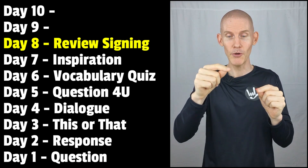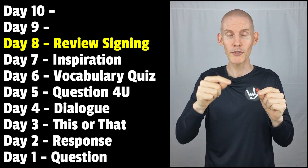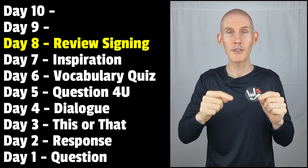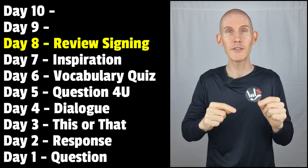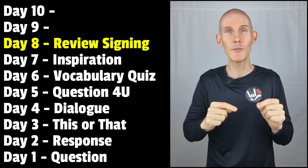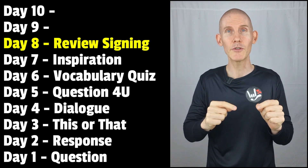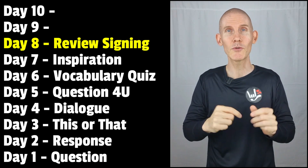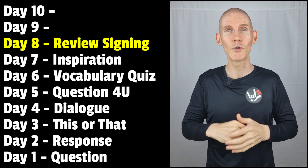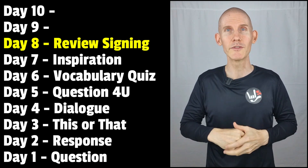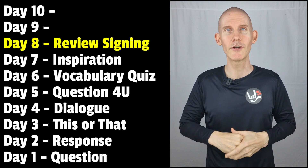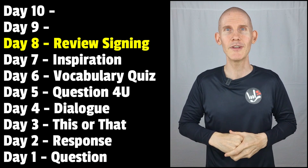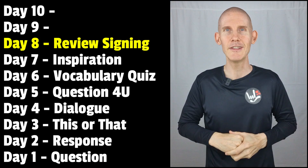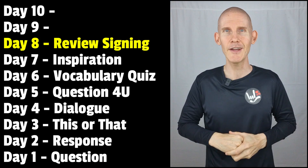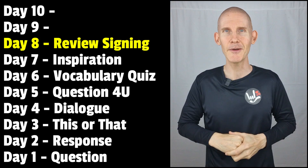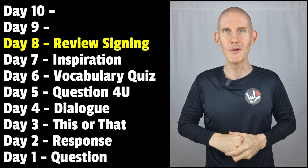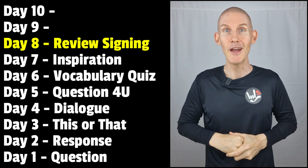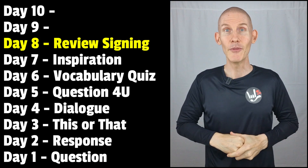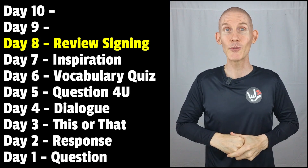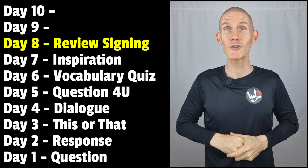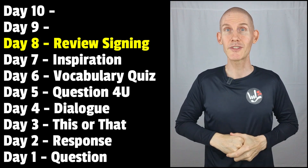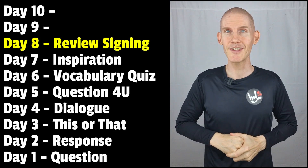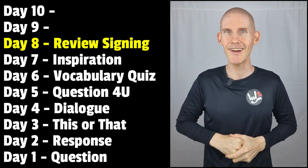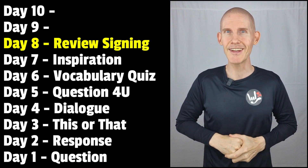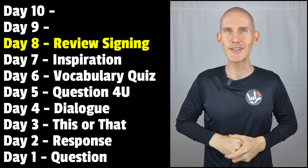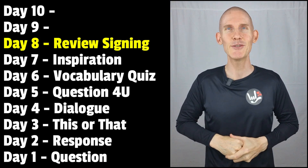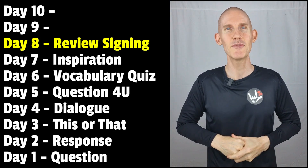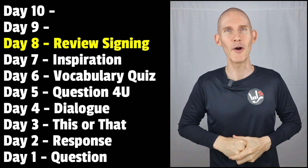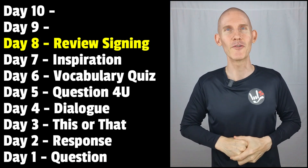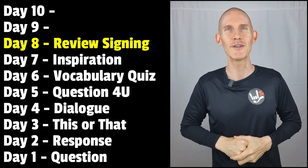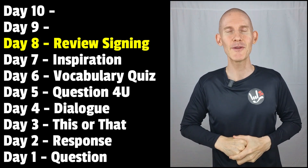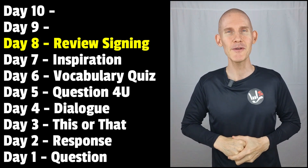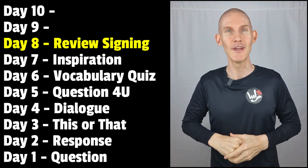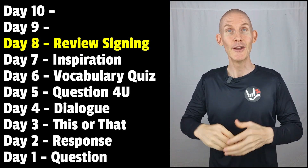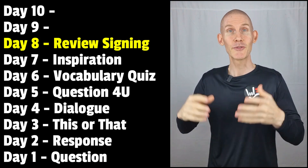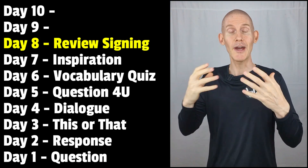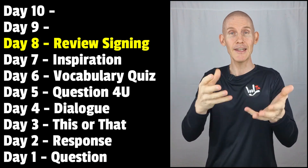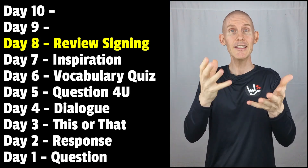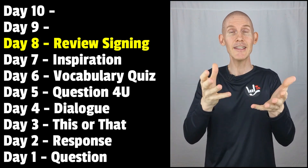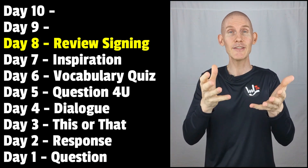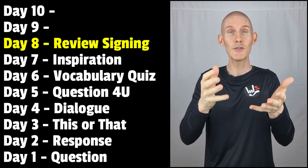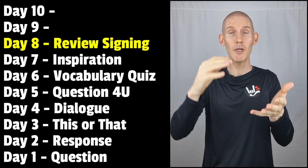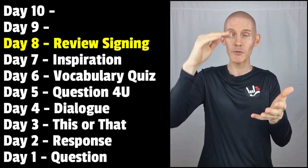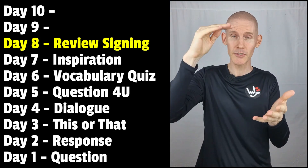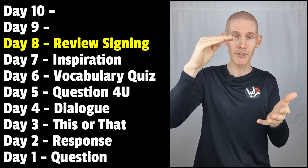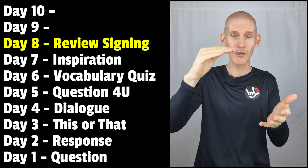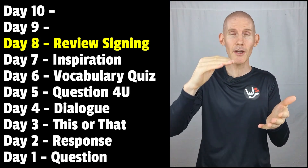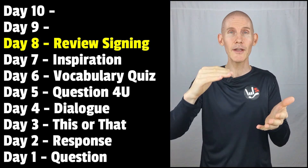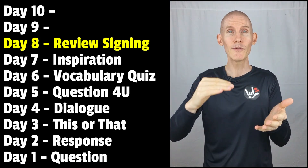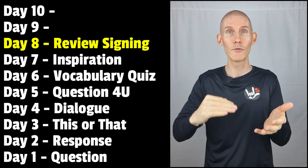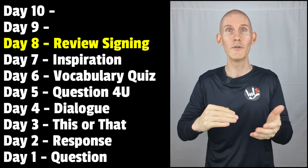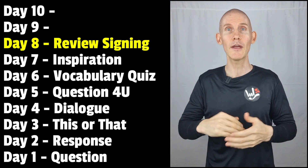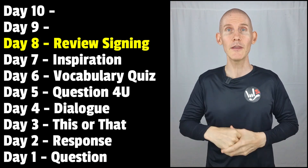you're going to see a bunch of words that are in yellow. And those are signs that you've already learned. So the idea is to be able to sign through that